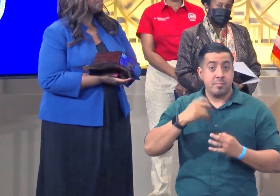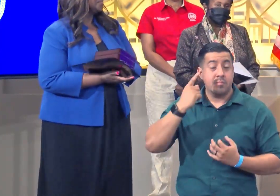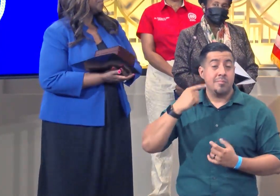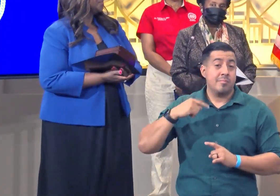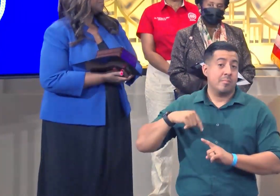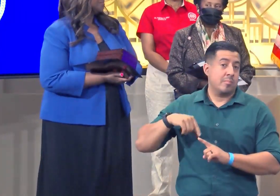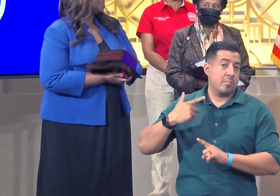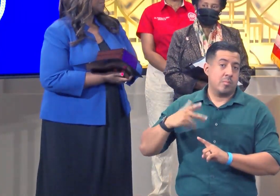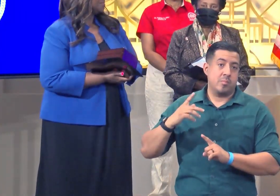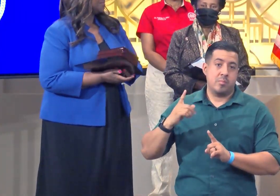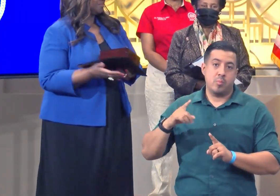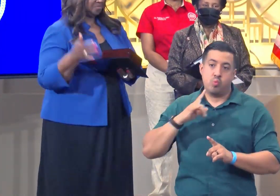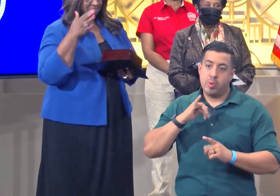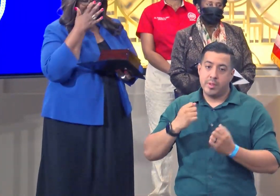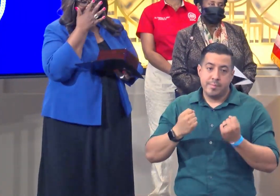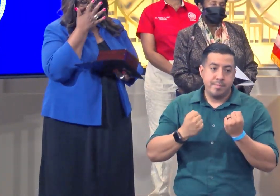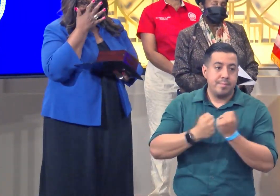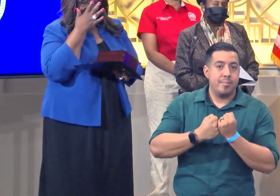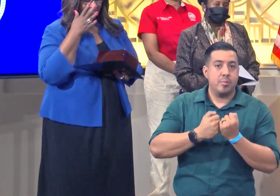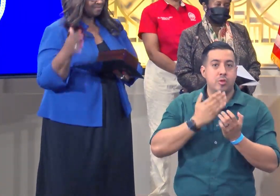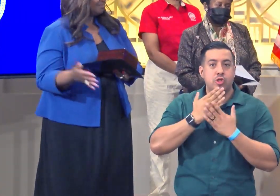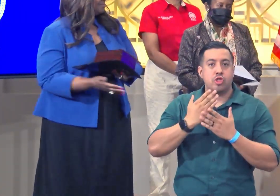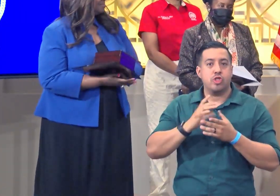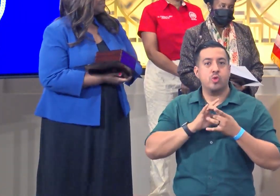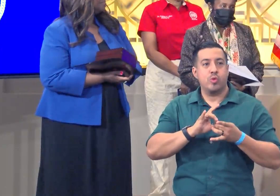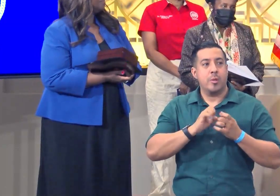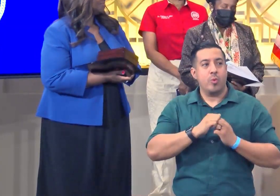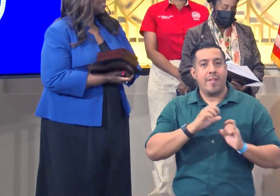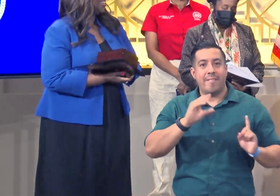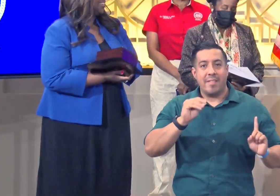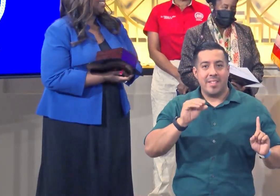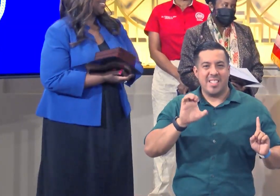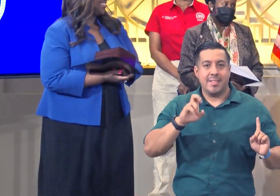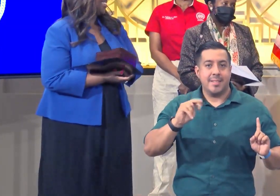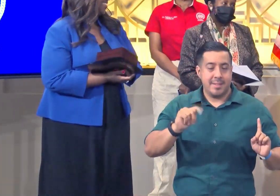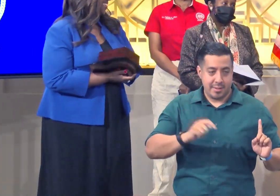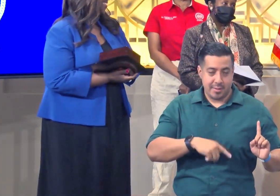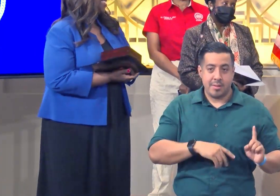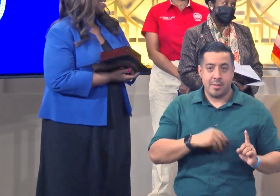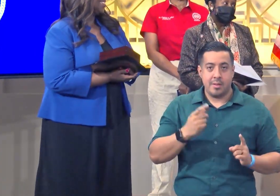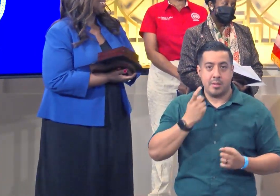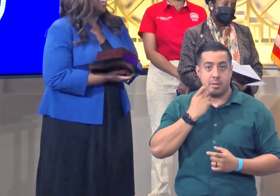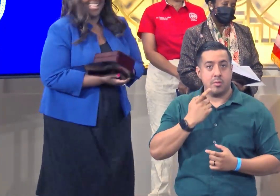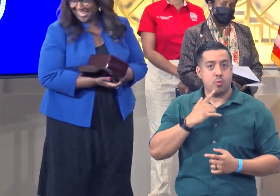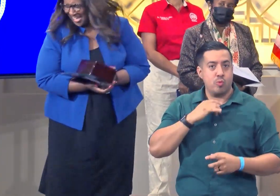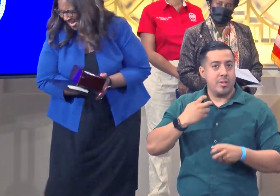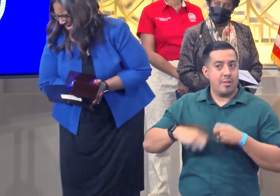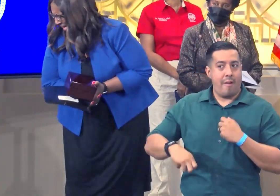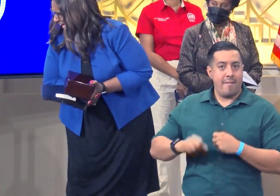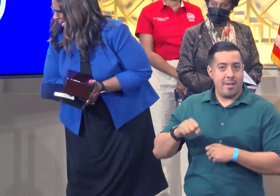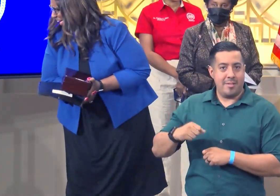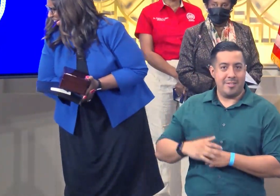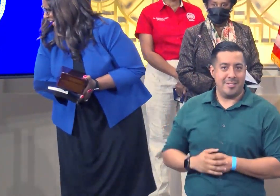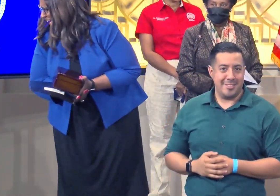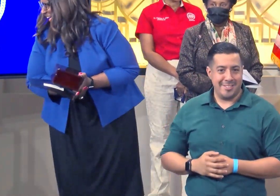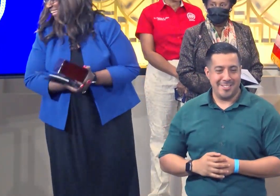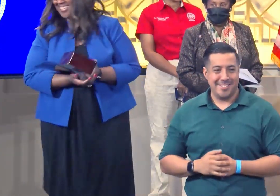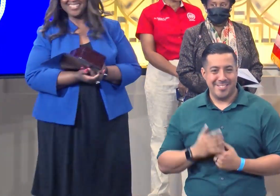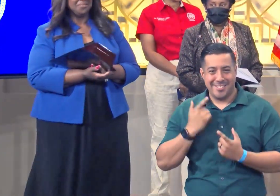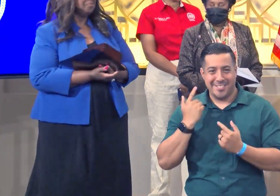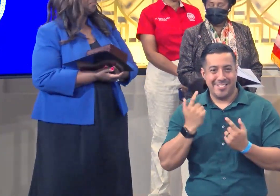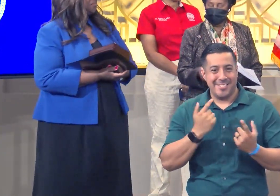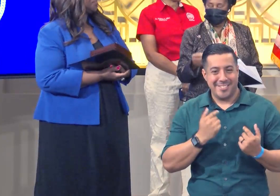been very instrumental in establishing a relationship with 50. Like he said, she's pretty tough. Yeah.